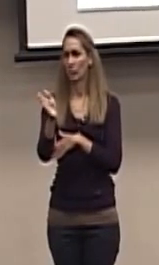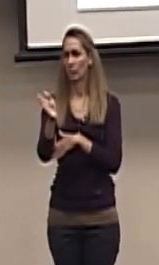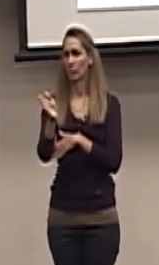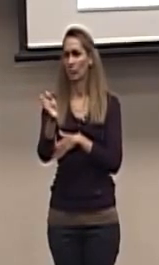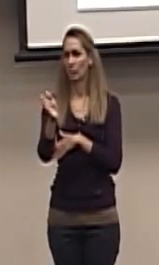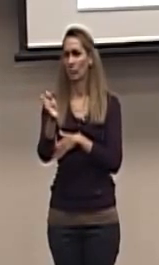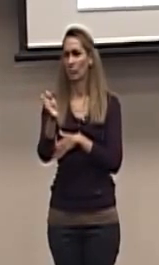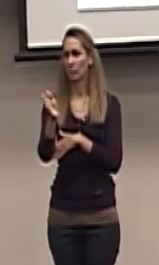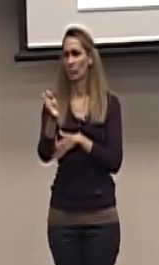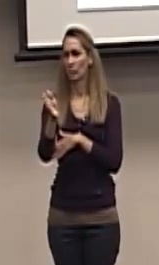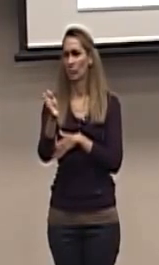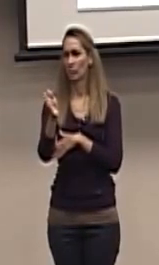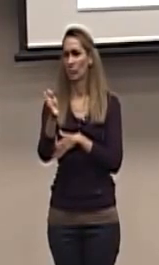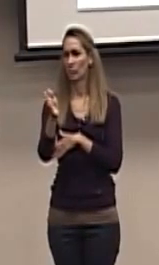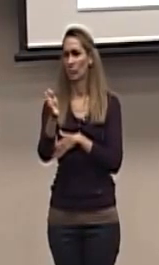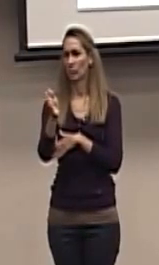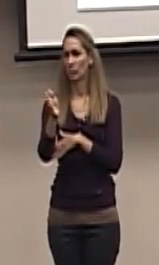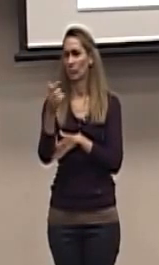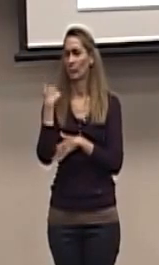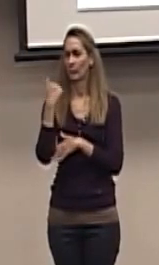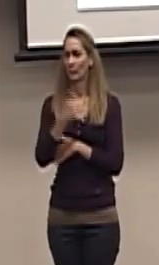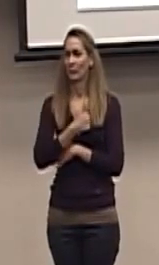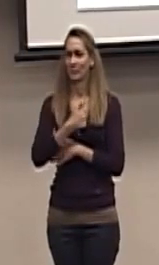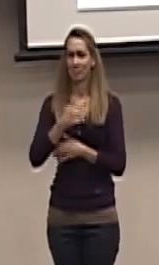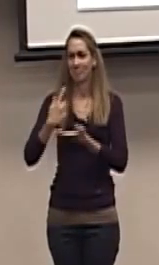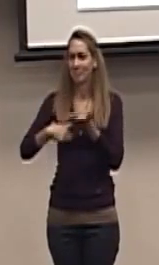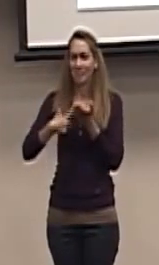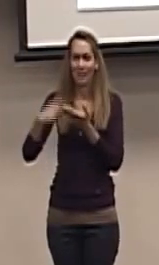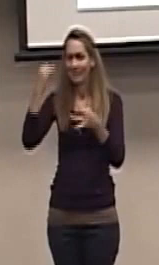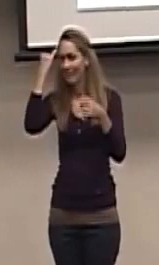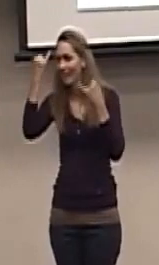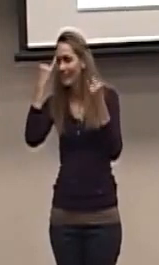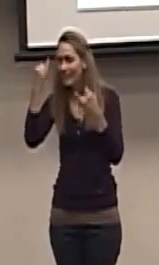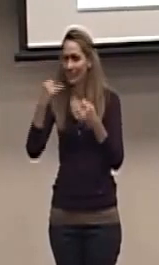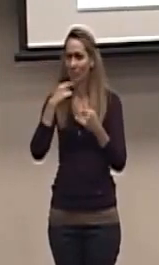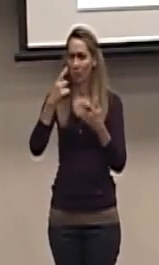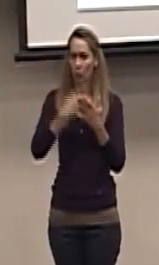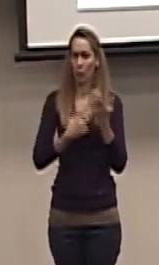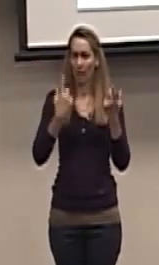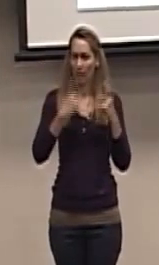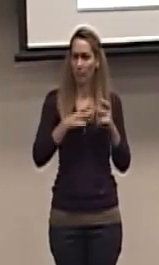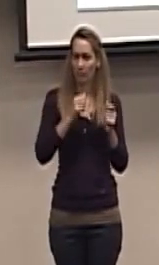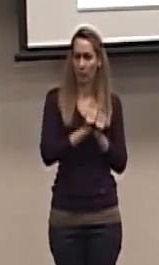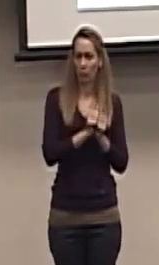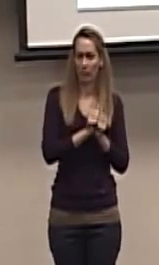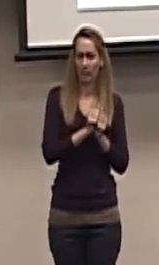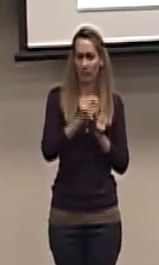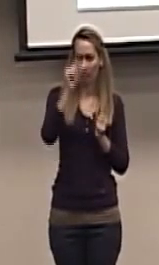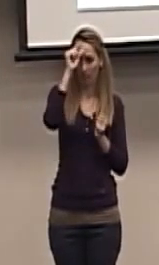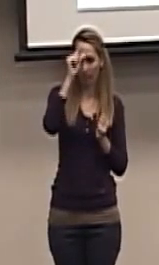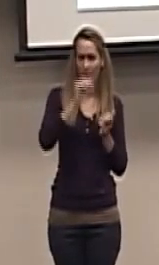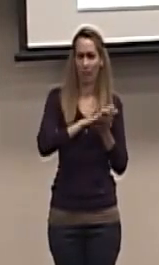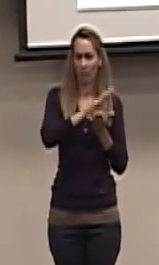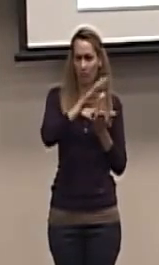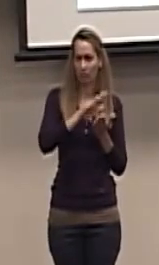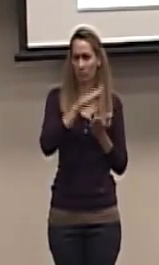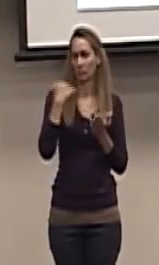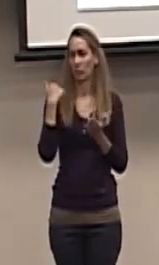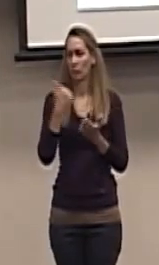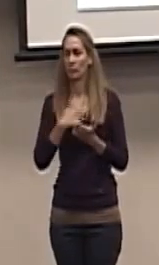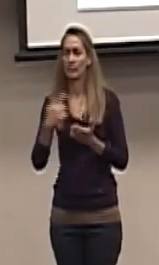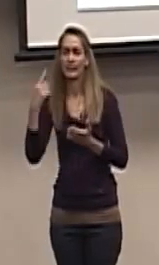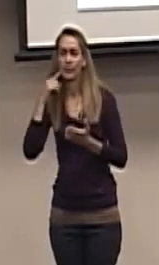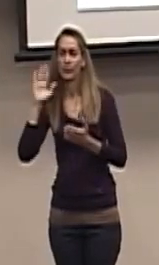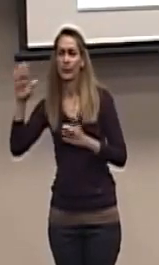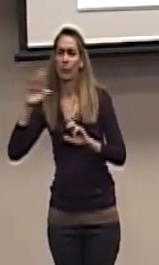experiences, we exchange ideas, we tell them what is going on at the Ghana Bible College, we listen to them with reports from their